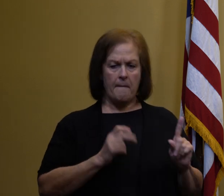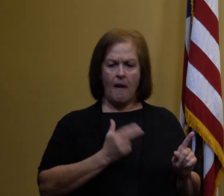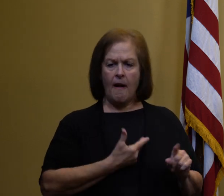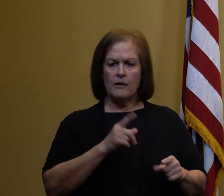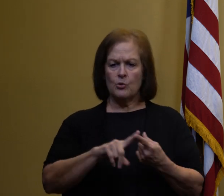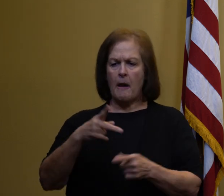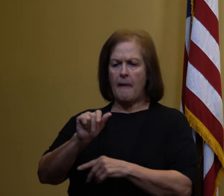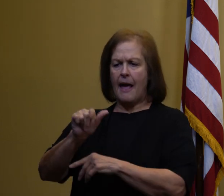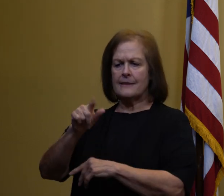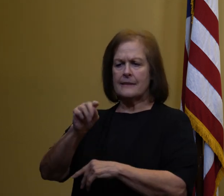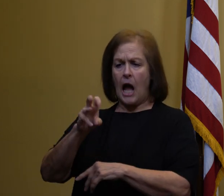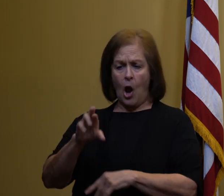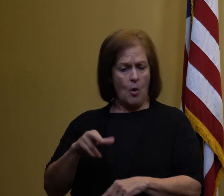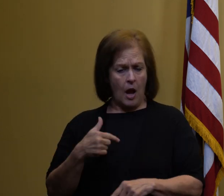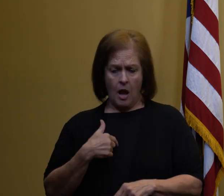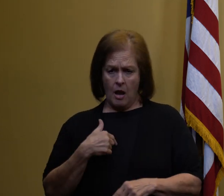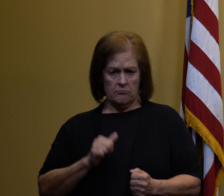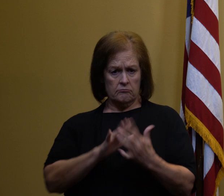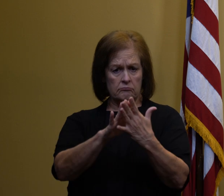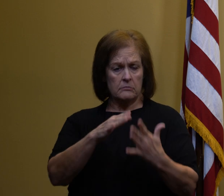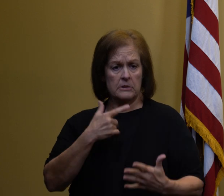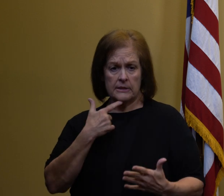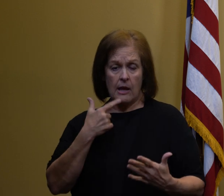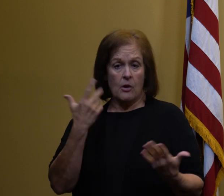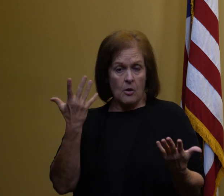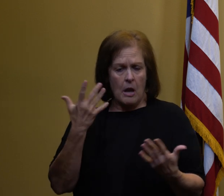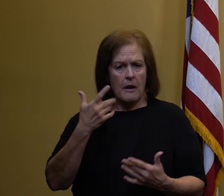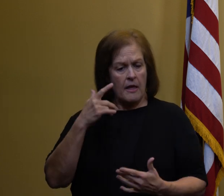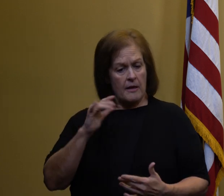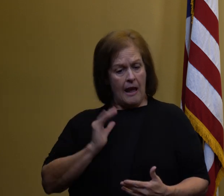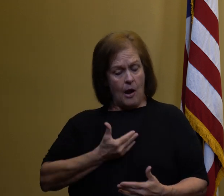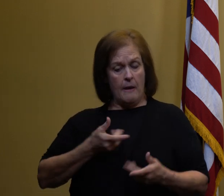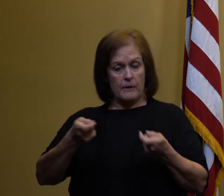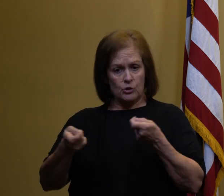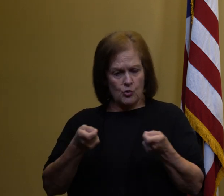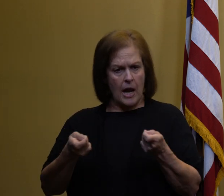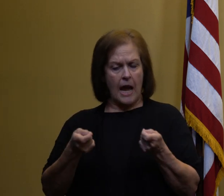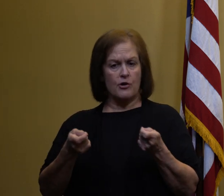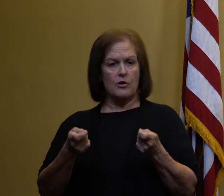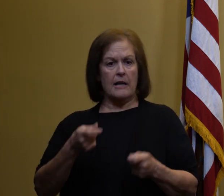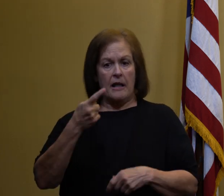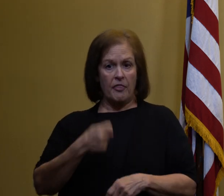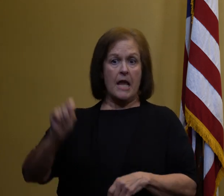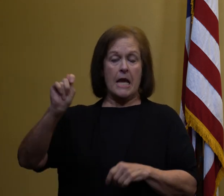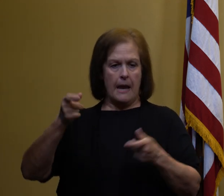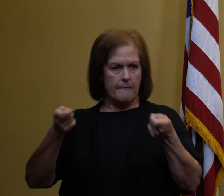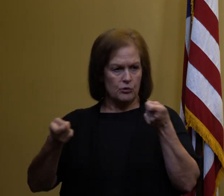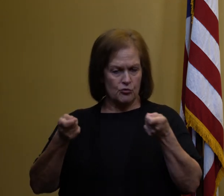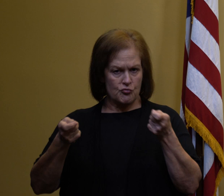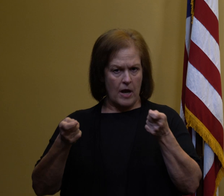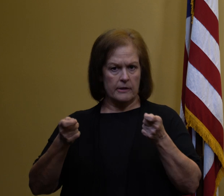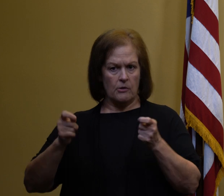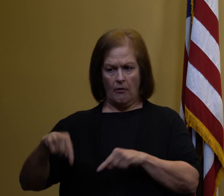Tower. I pushed back 100% simply because this administration has been the administration over